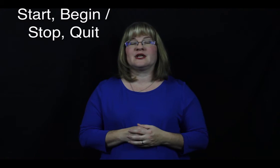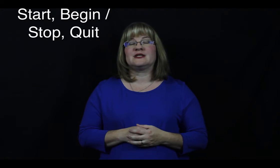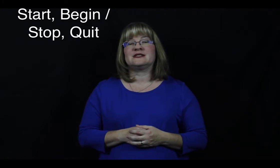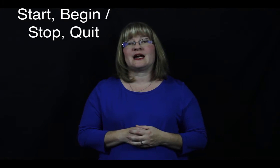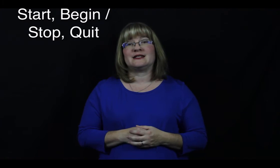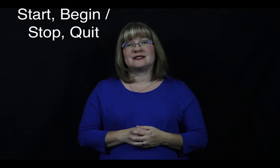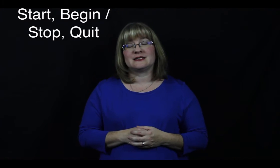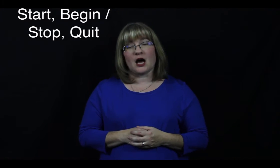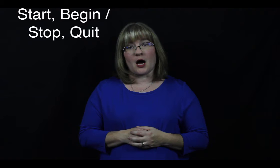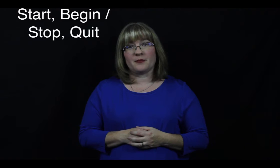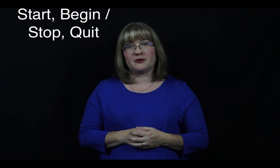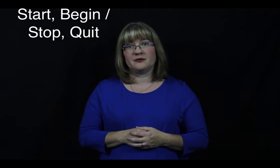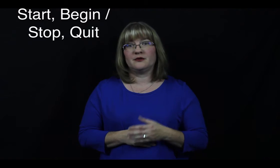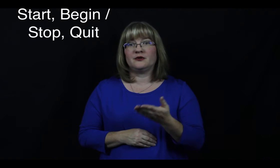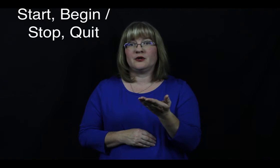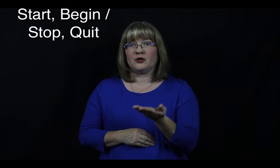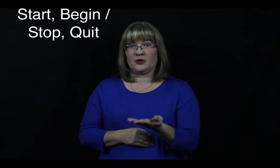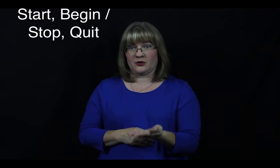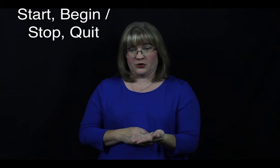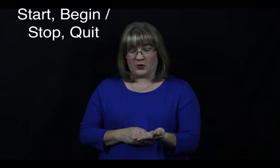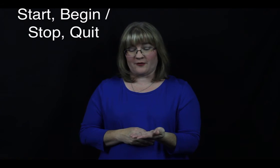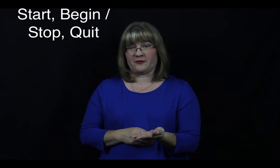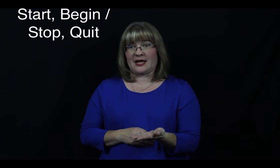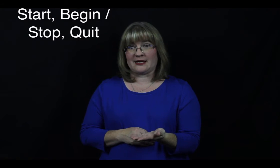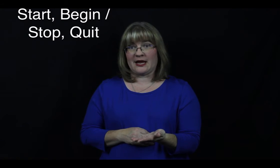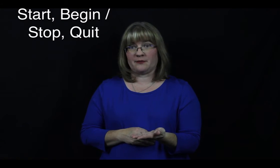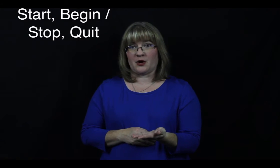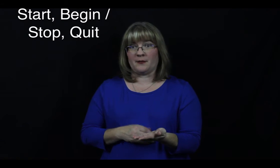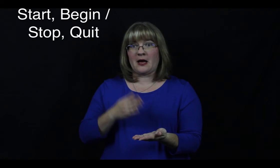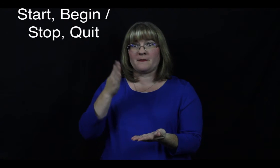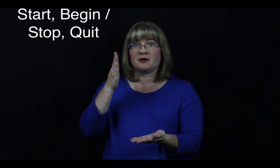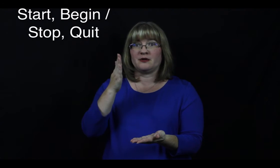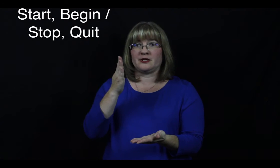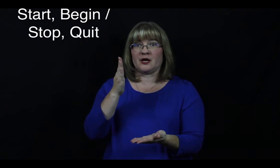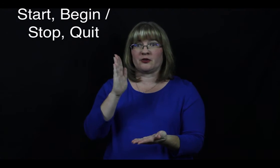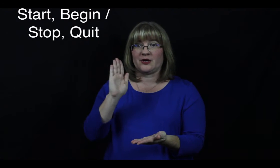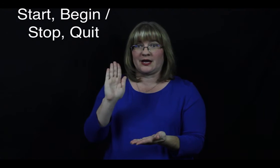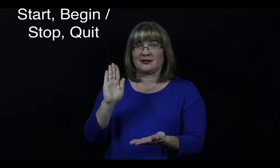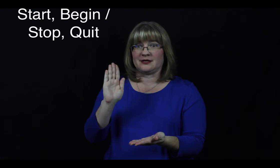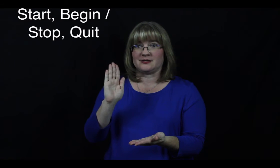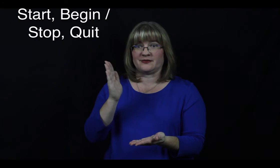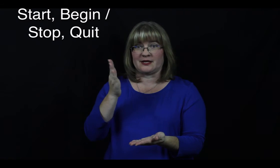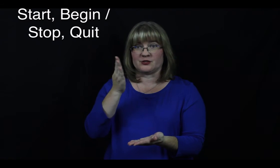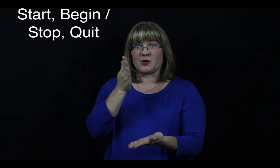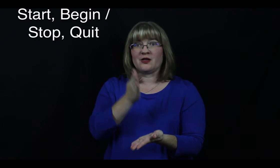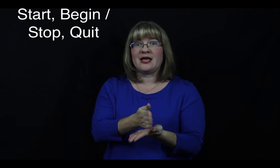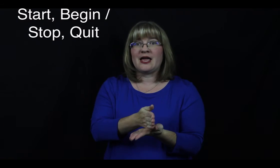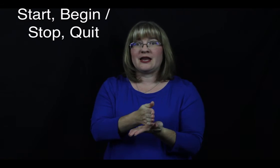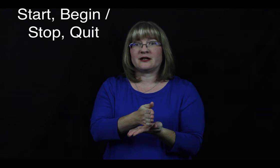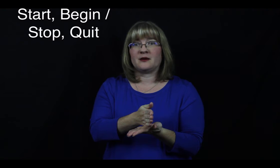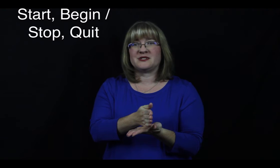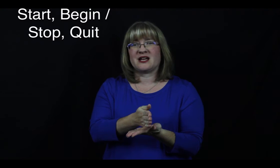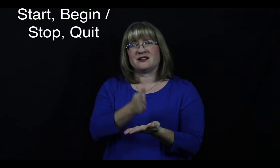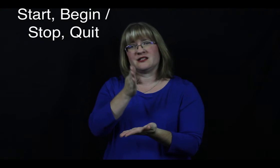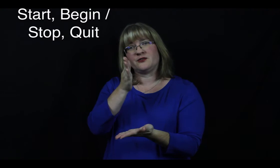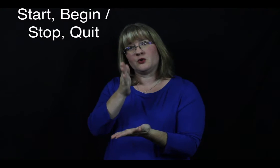To sign stop, you have a flat hand, palm up, the other hand is flat as well, and it comes down as if